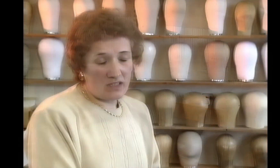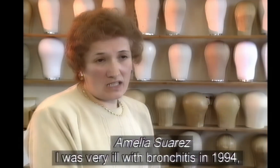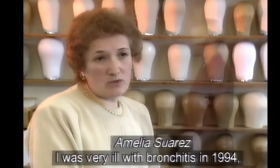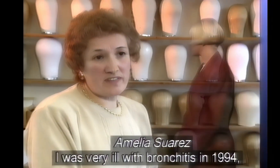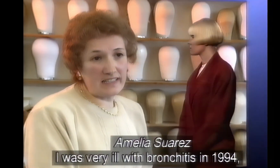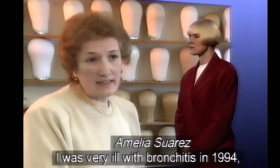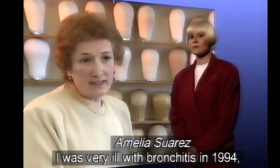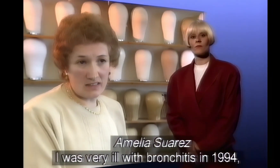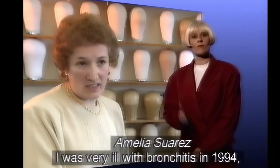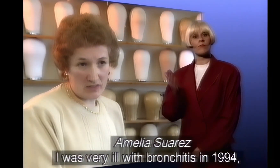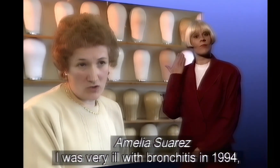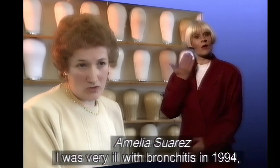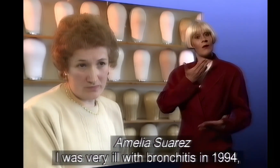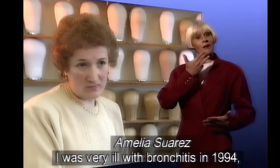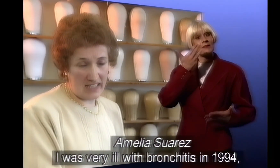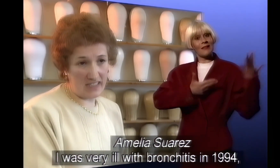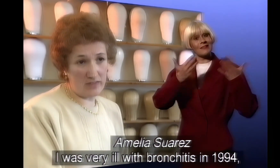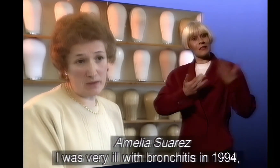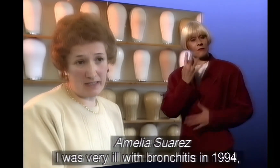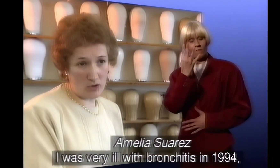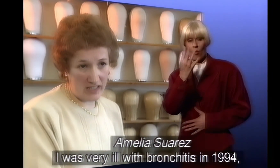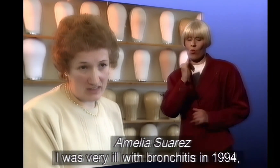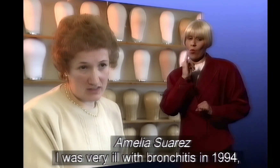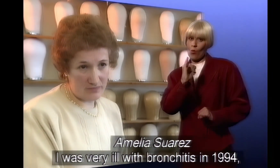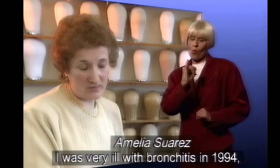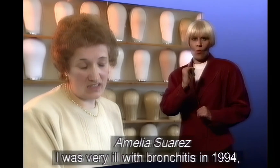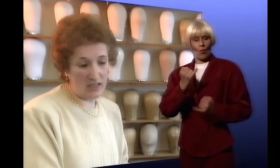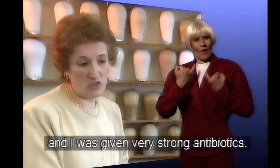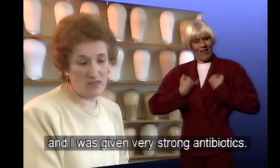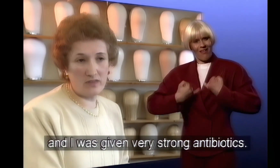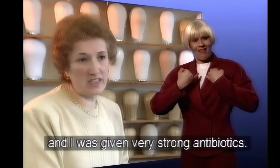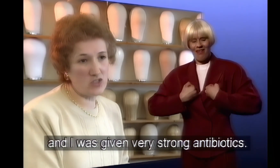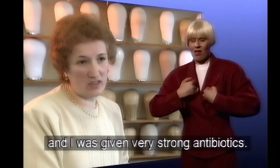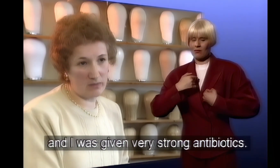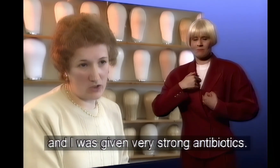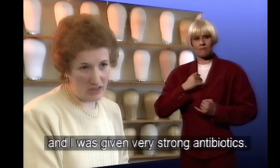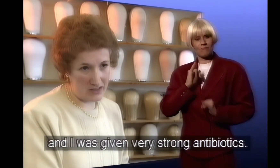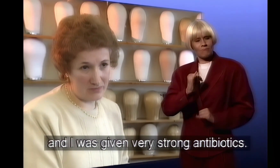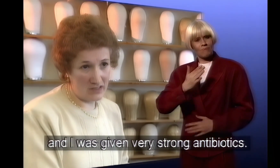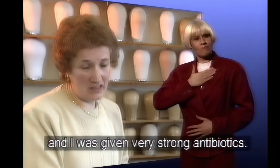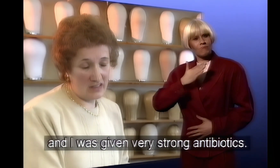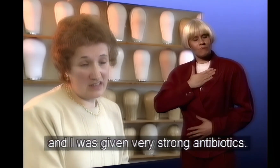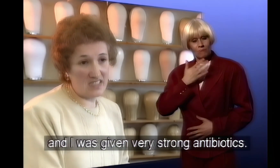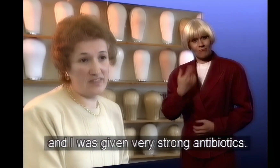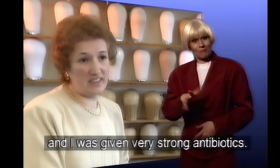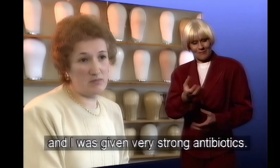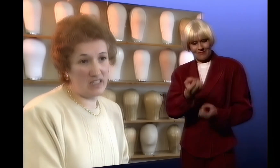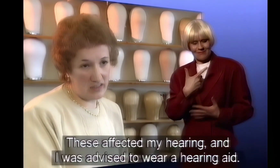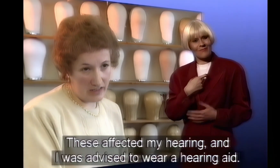I was very ill in 1994. I had a very bad bronchitis, and I was given very strong antibiotics. This affected my hearing